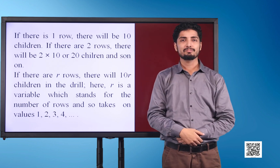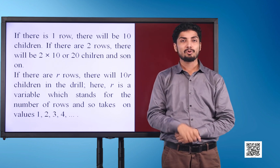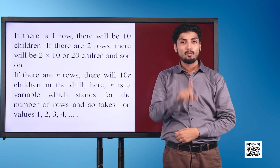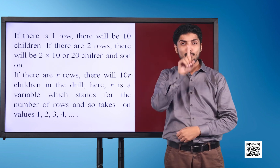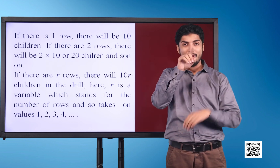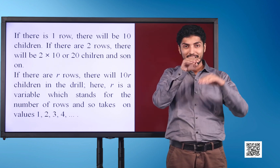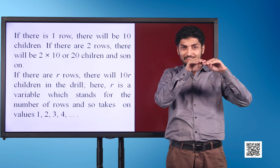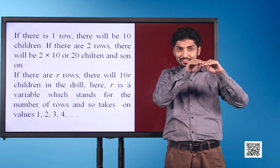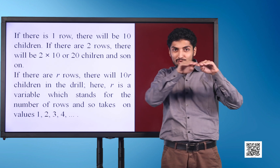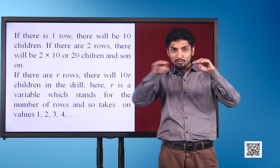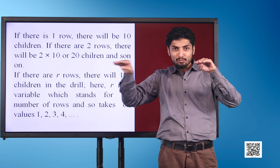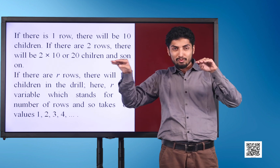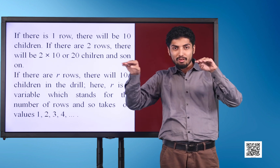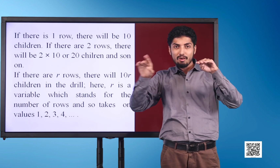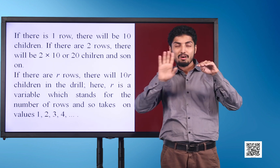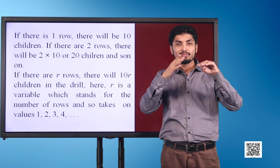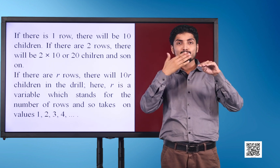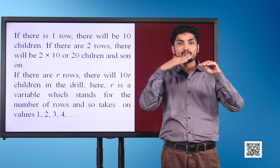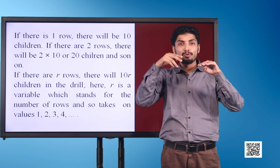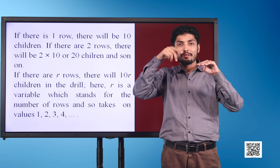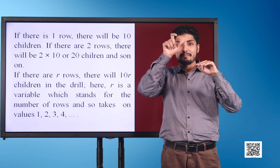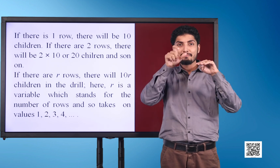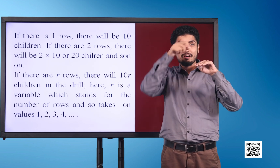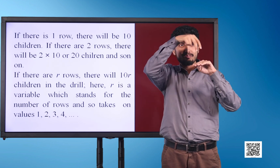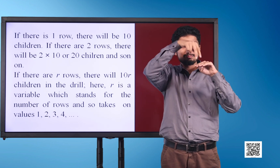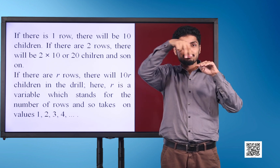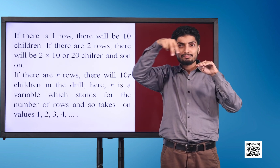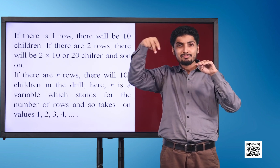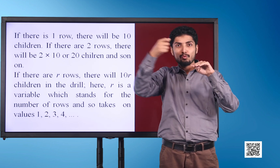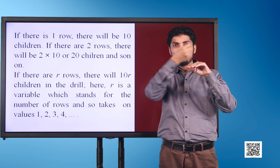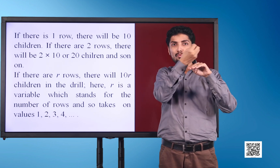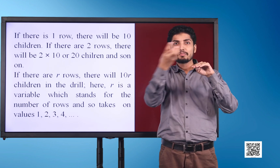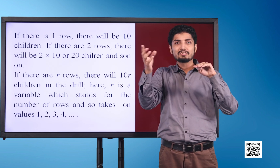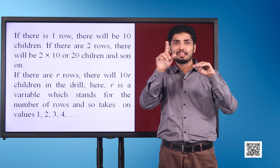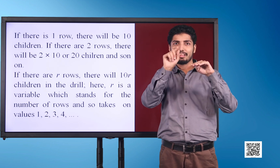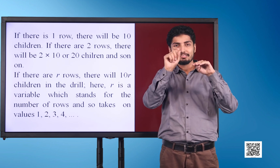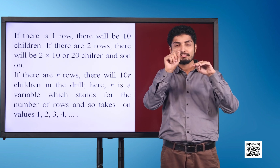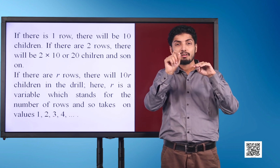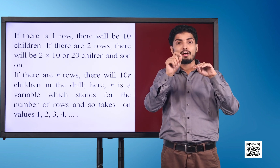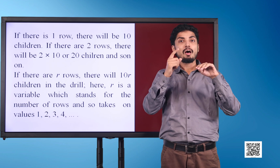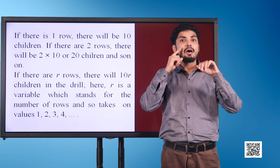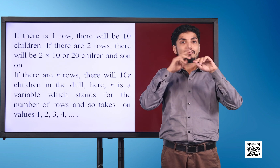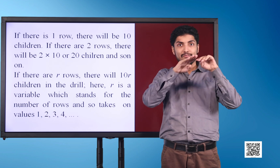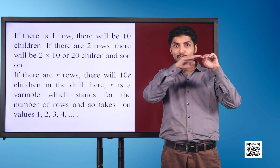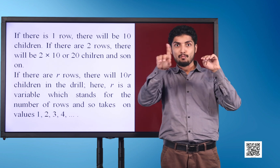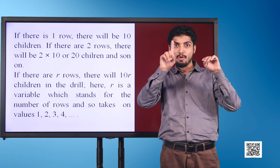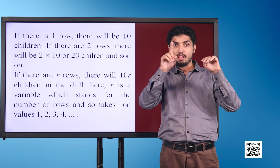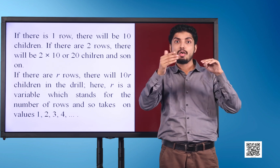If there is one row, there will be 10 children. If there are two rows, there will be 2 multiplied by 10